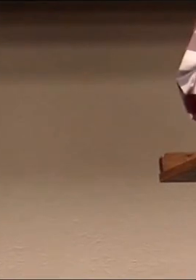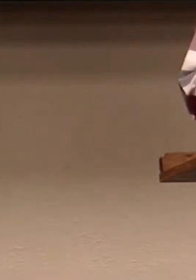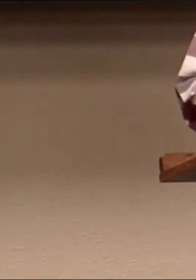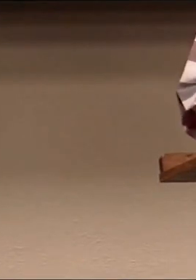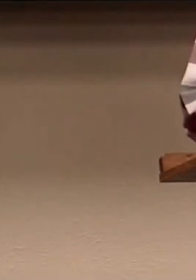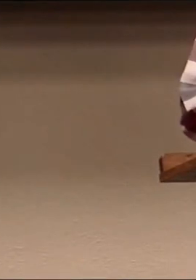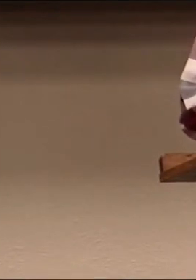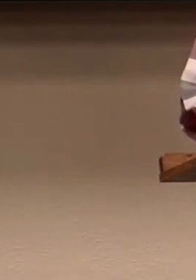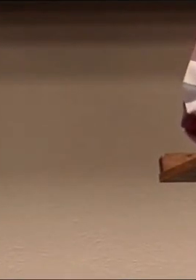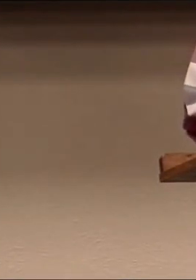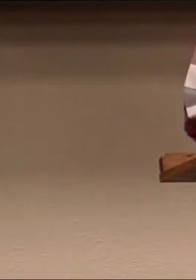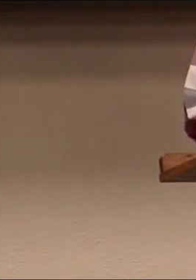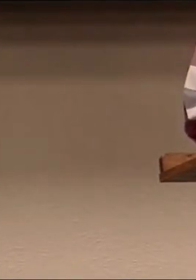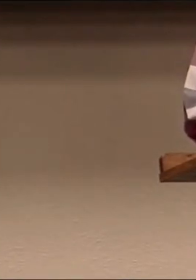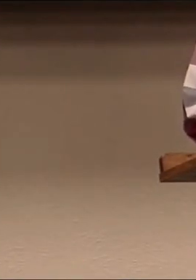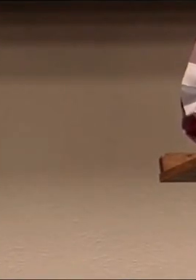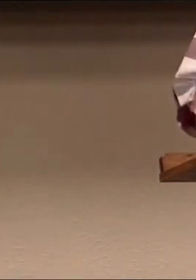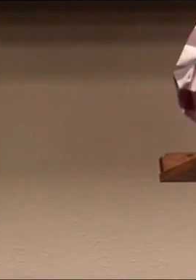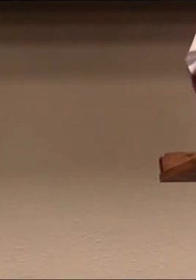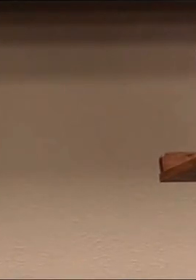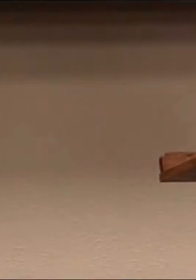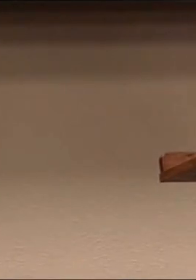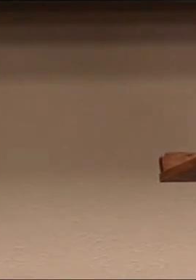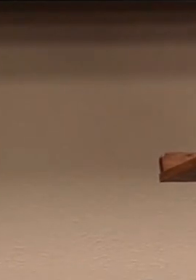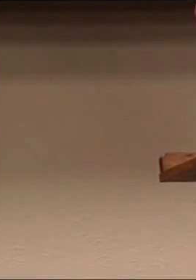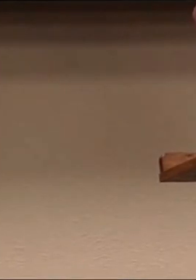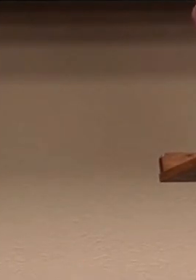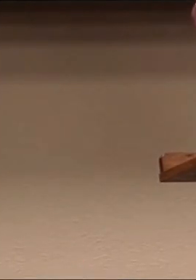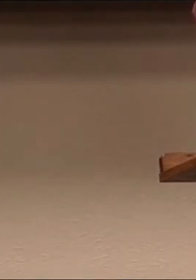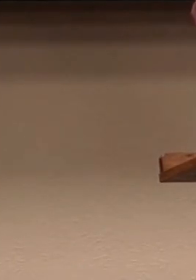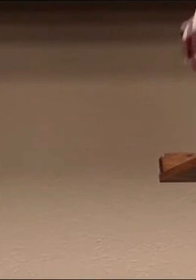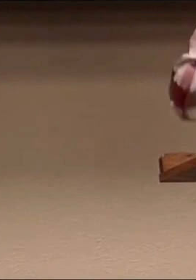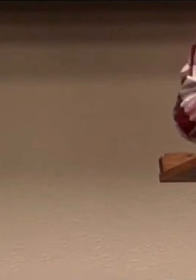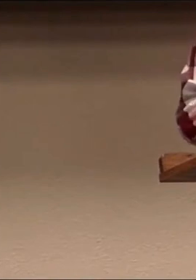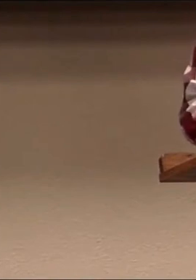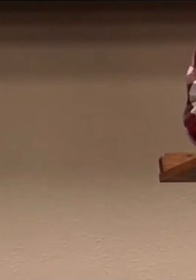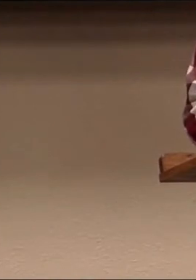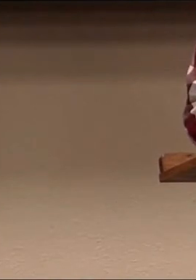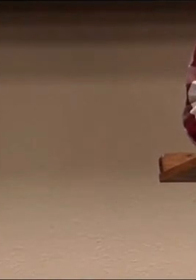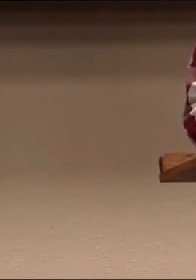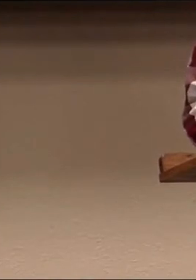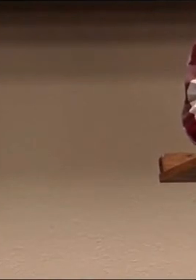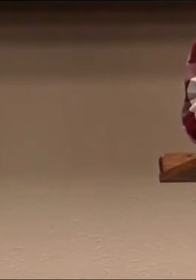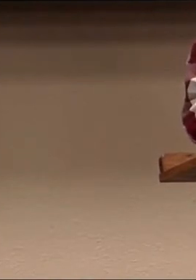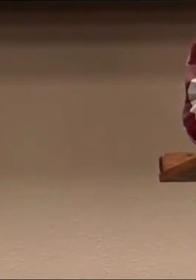ask that his wife of 31 years, Brenda, please stand up and let's welcome her.